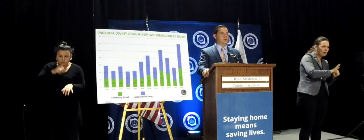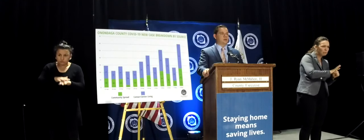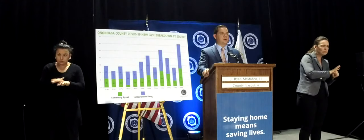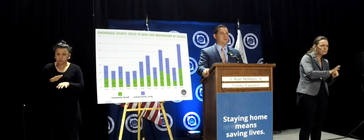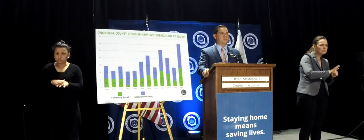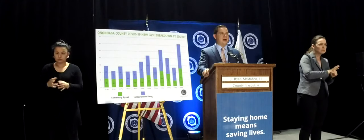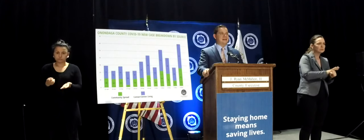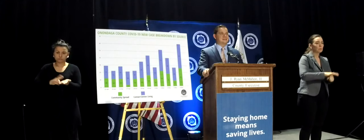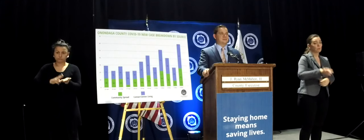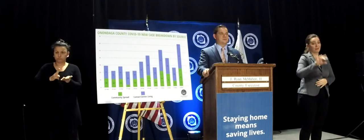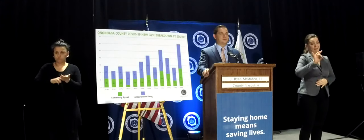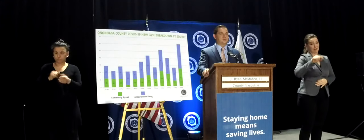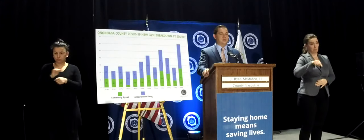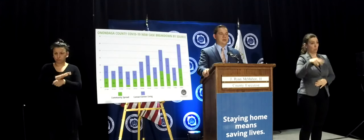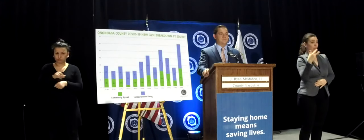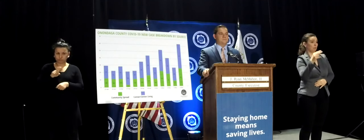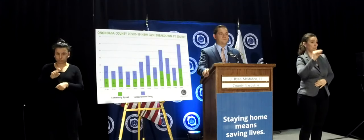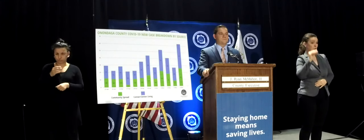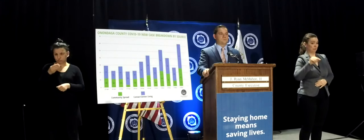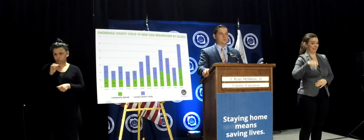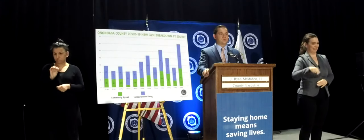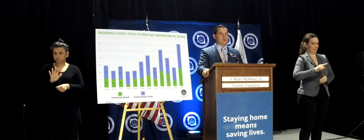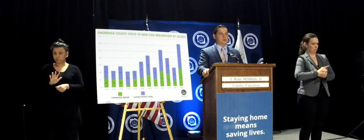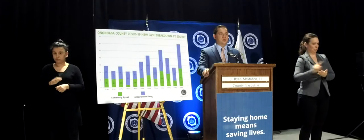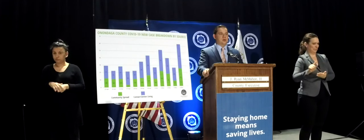last week of positive